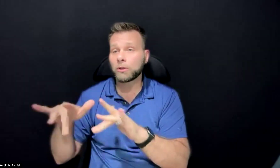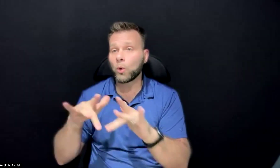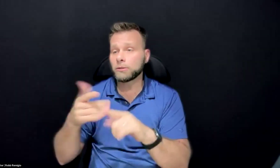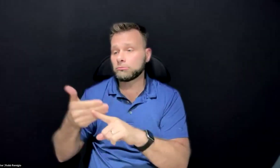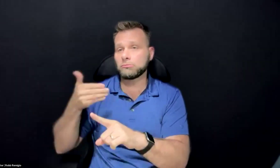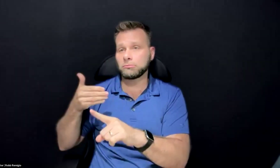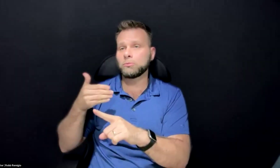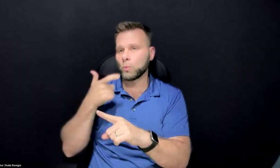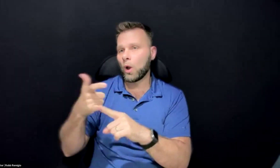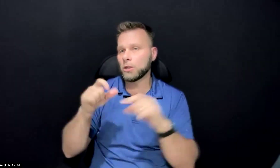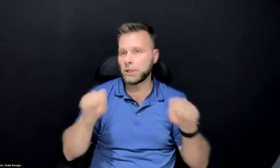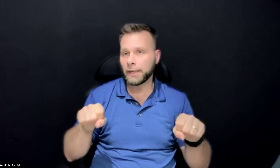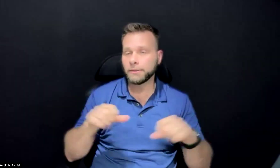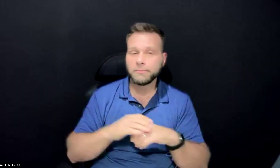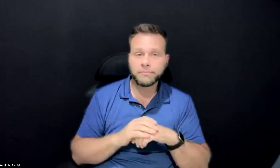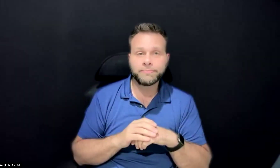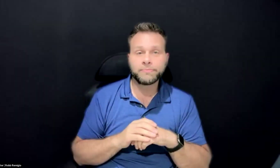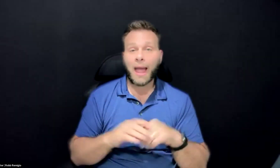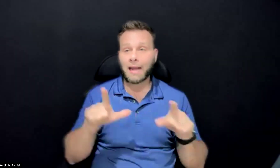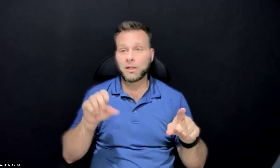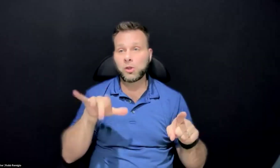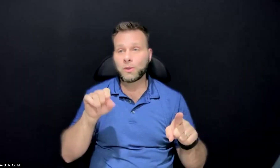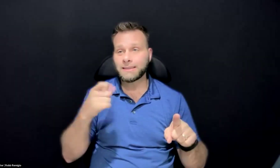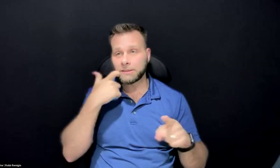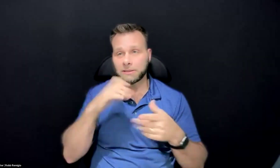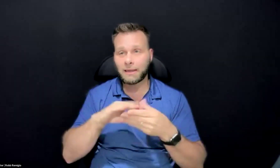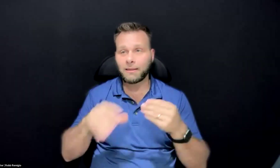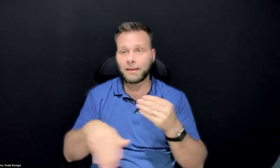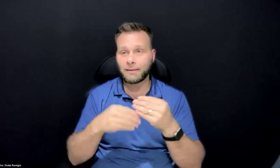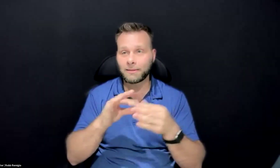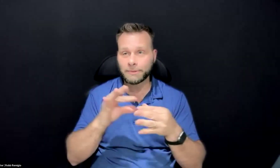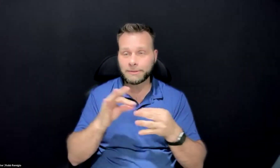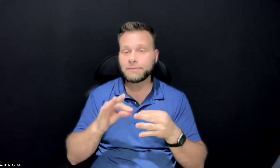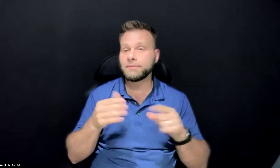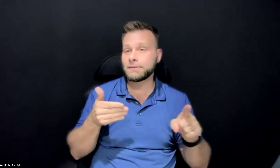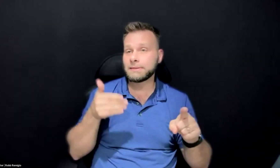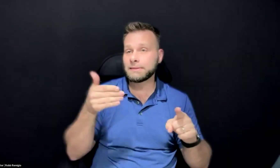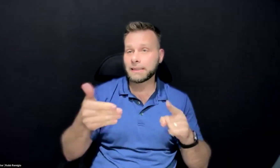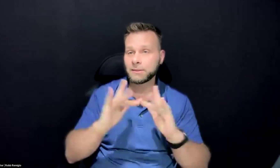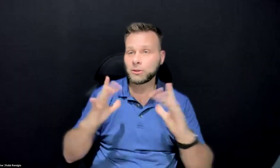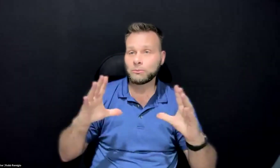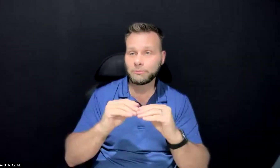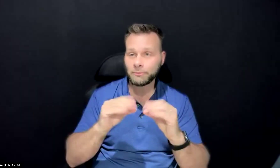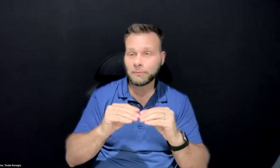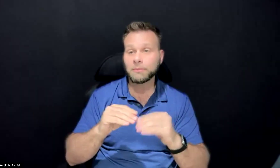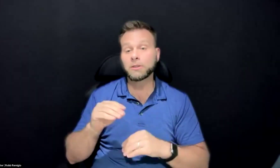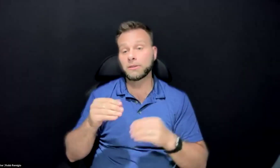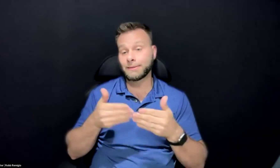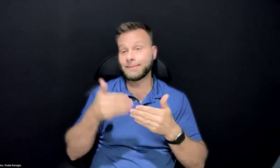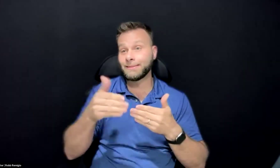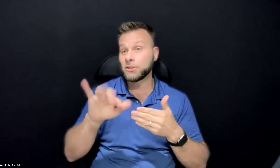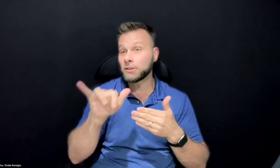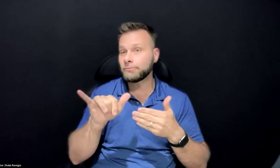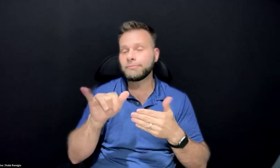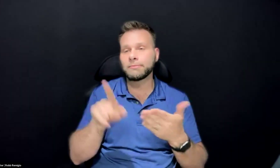And as Lewis was just saying, please join us for our next webinar. So we're not going to meet in July, but our